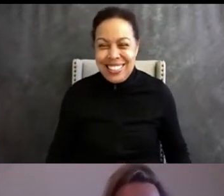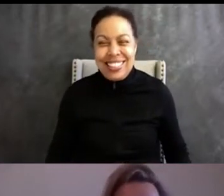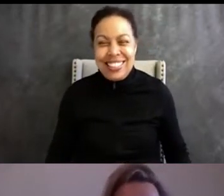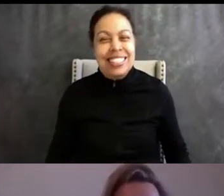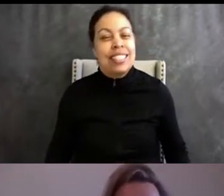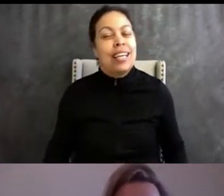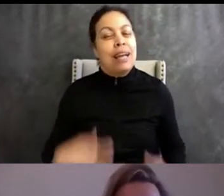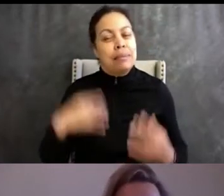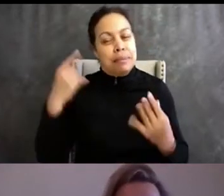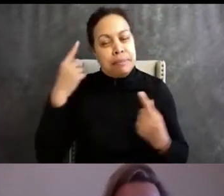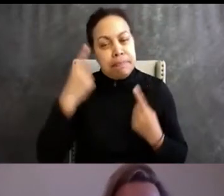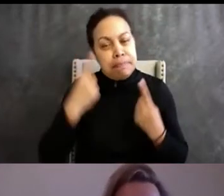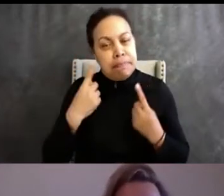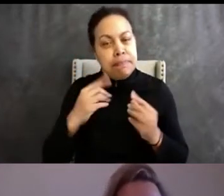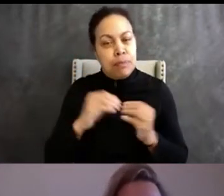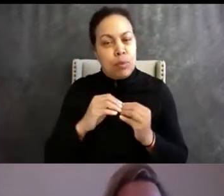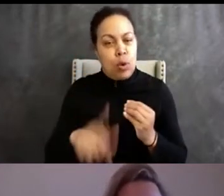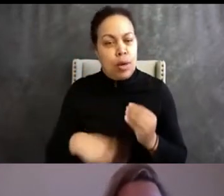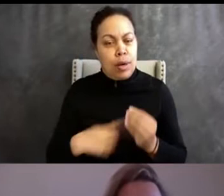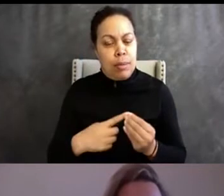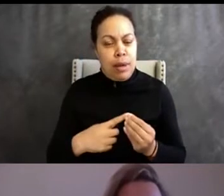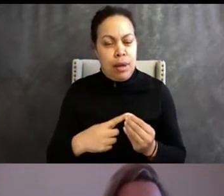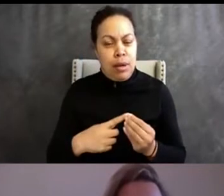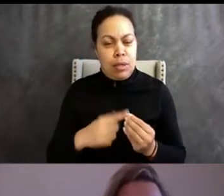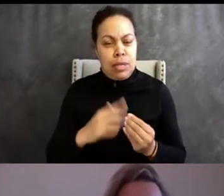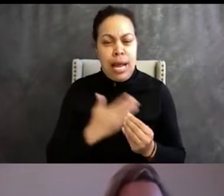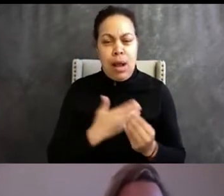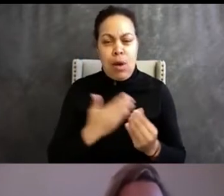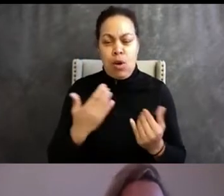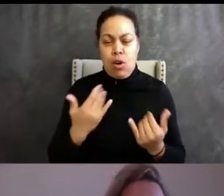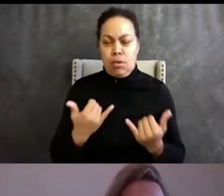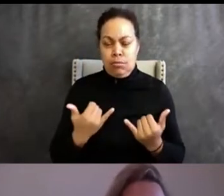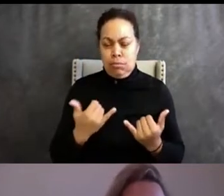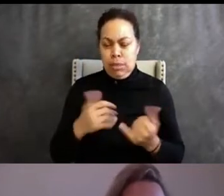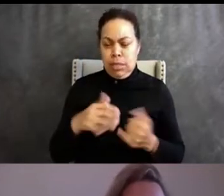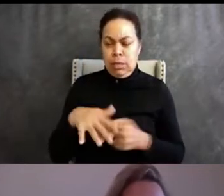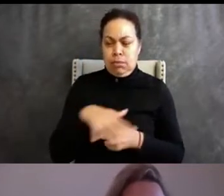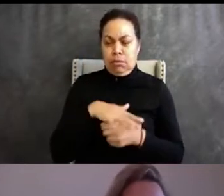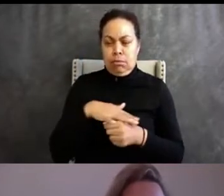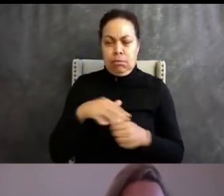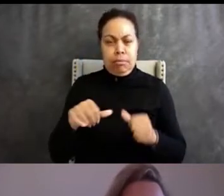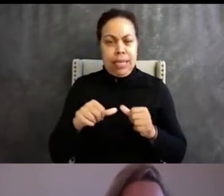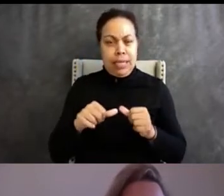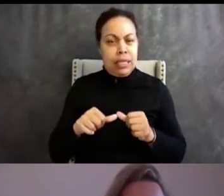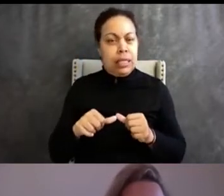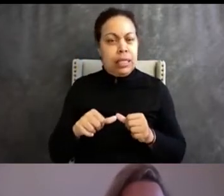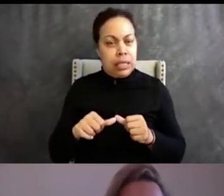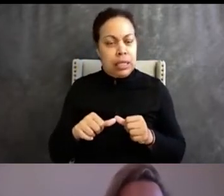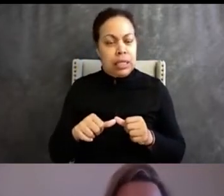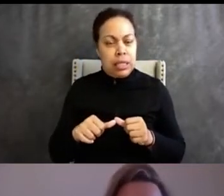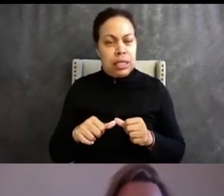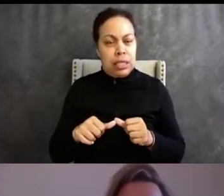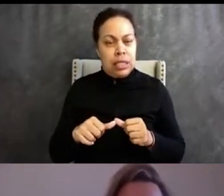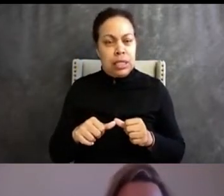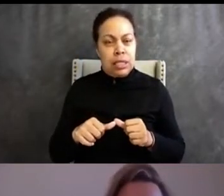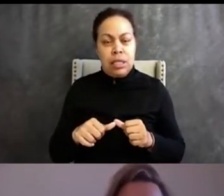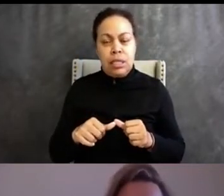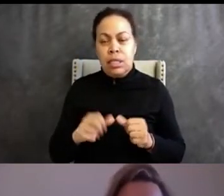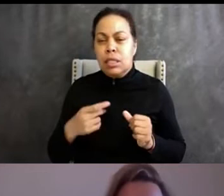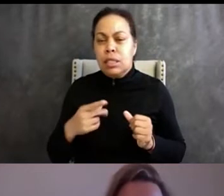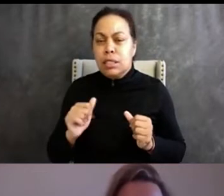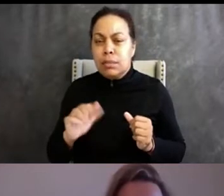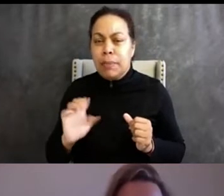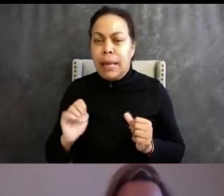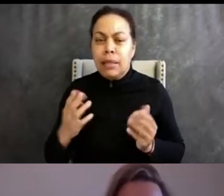Thinking about our immediate spaces, thinking about the spaces we call